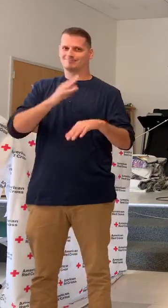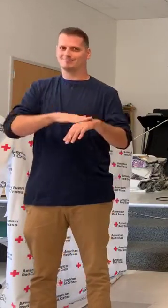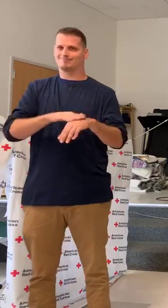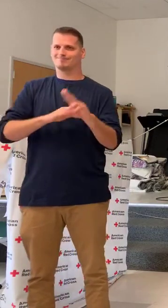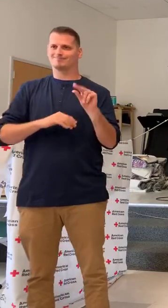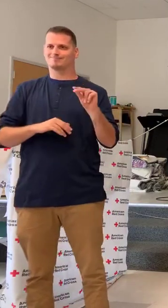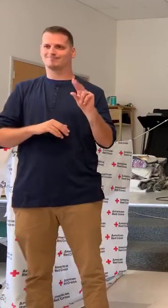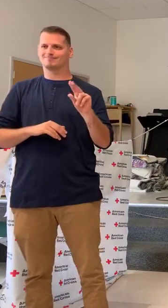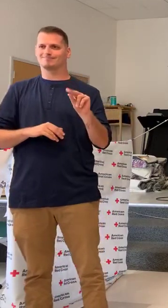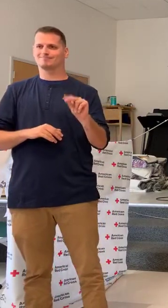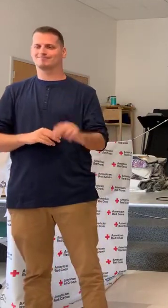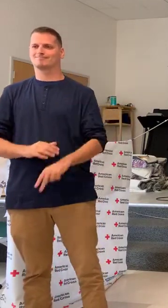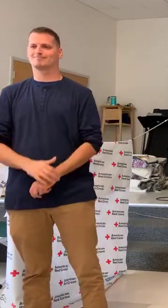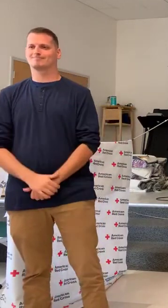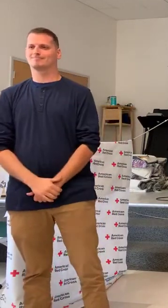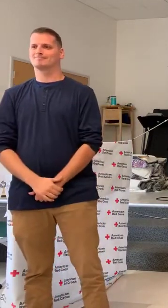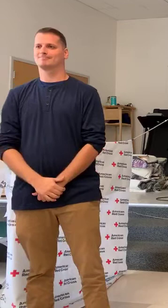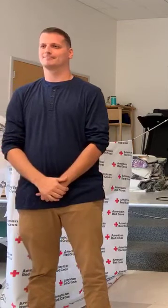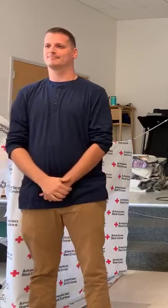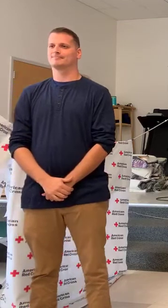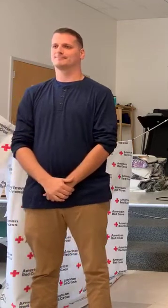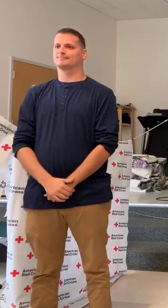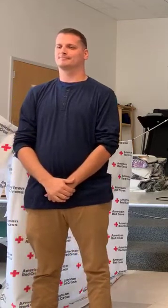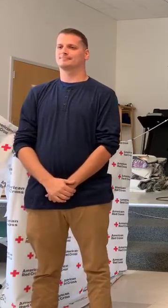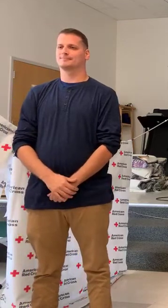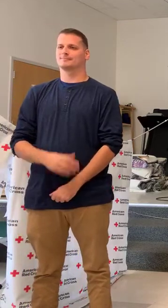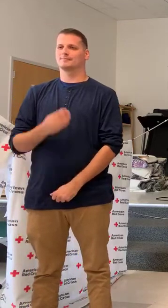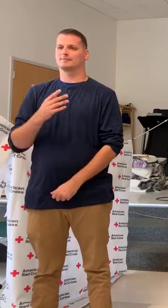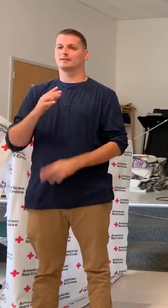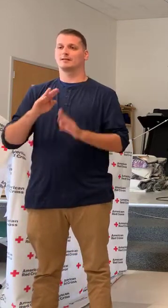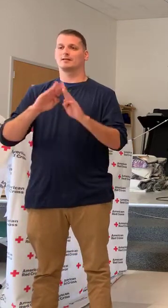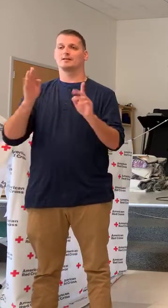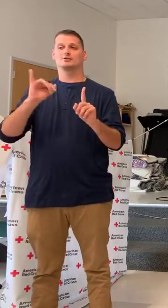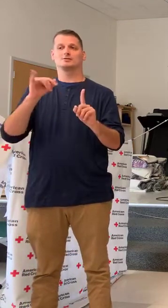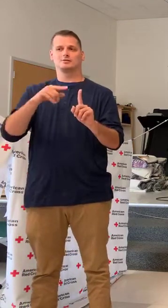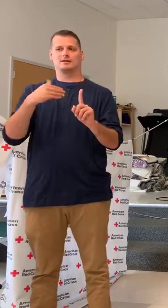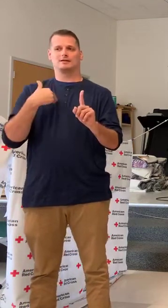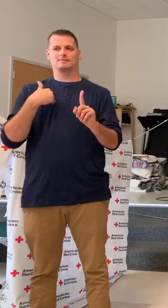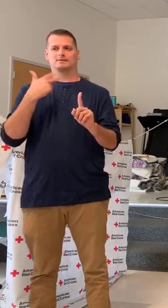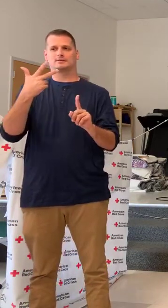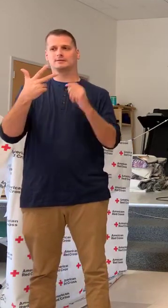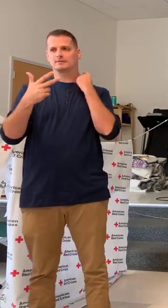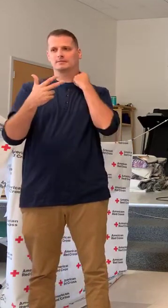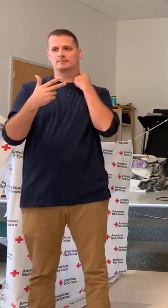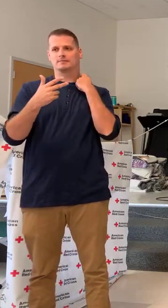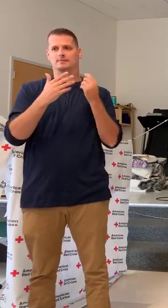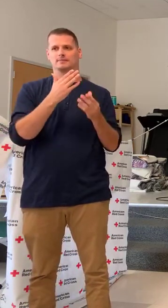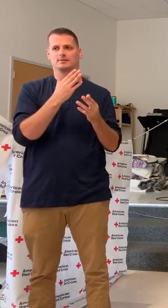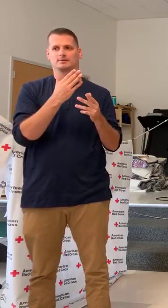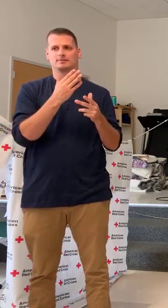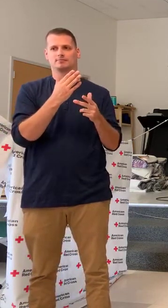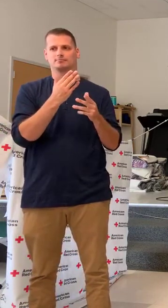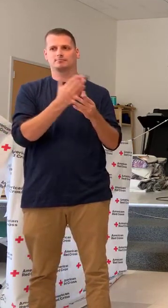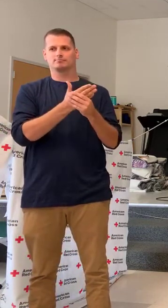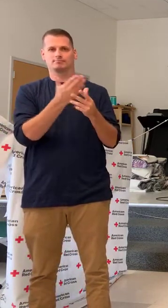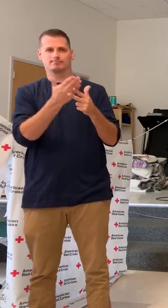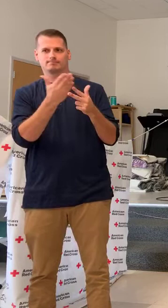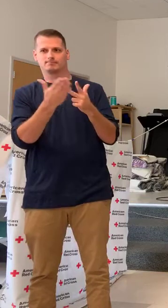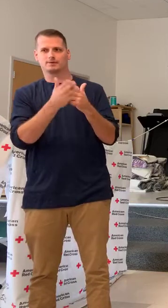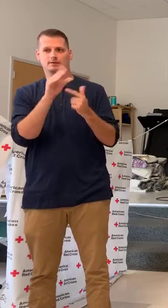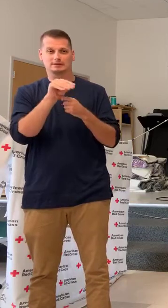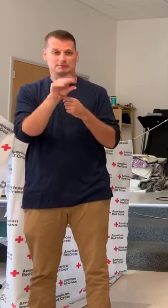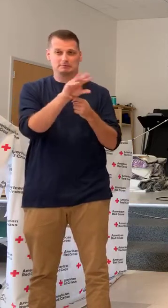of pages in little plastic sleeves, and it's front and back full of things. You have to go to the store, and you have